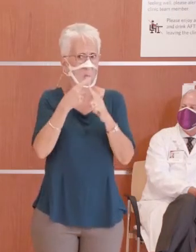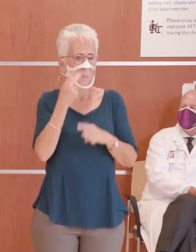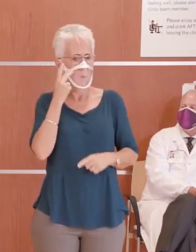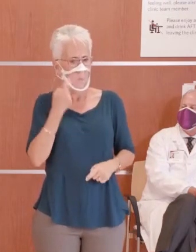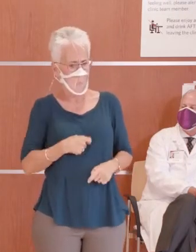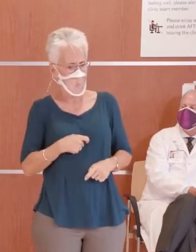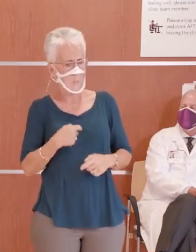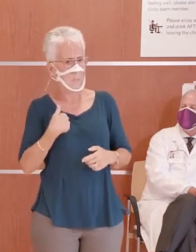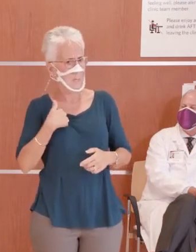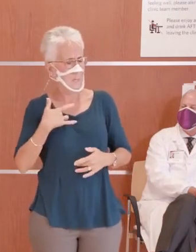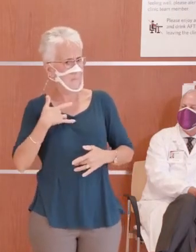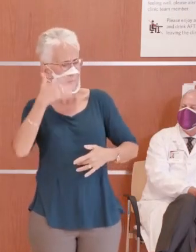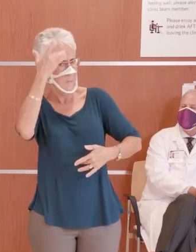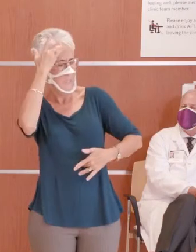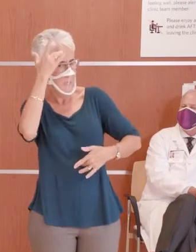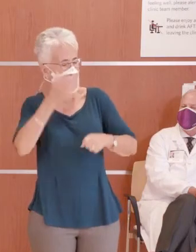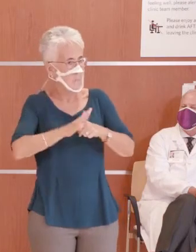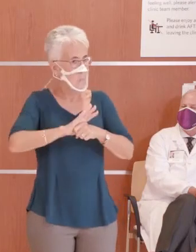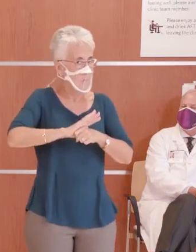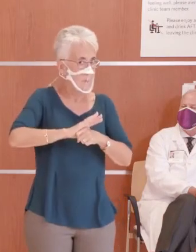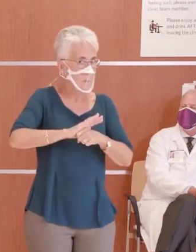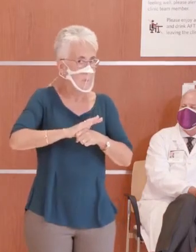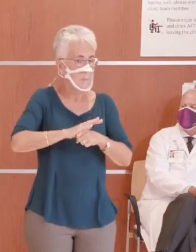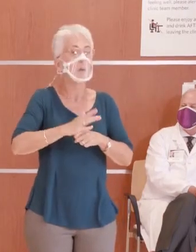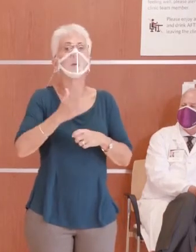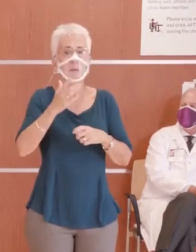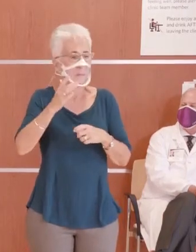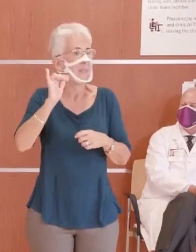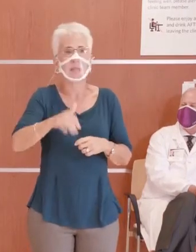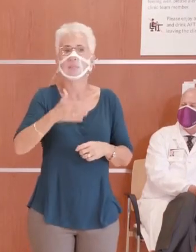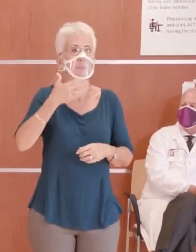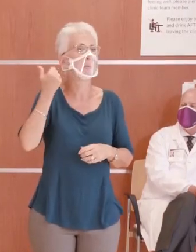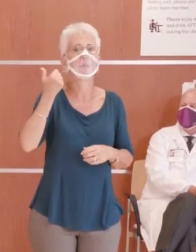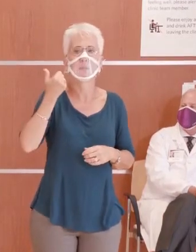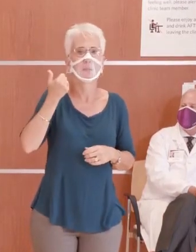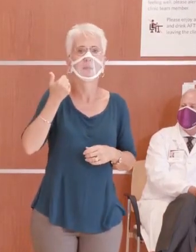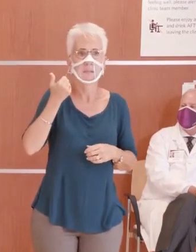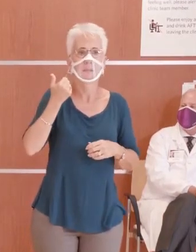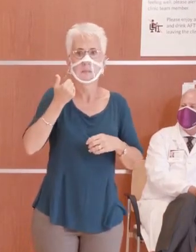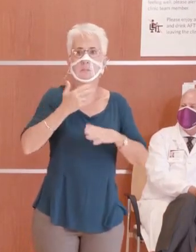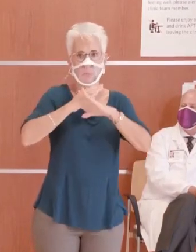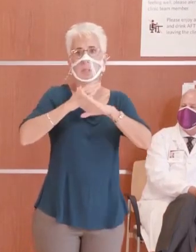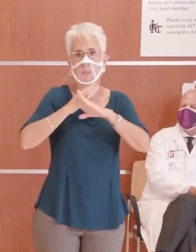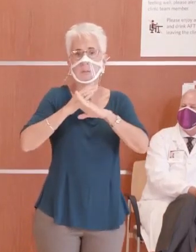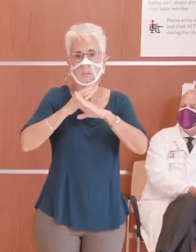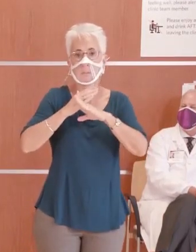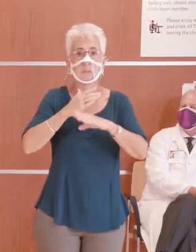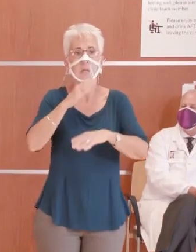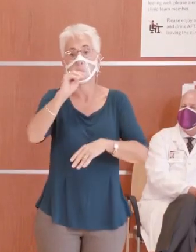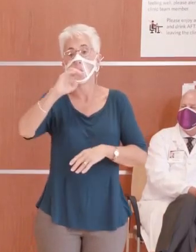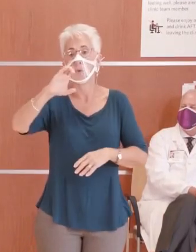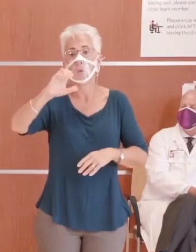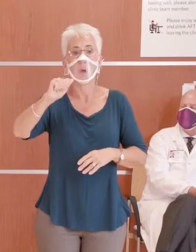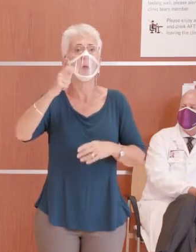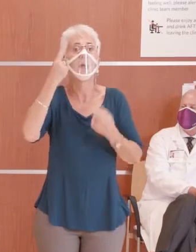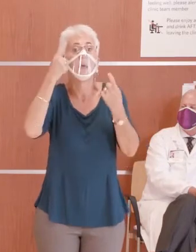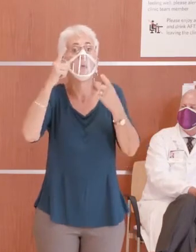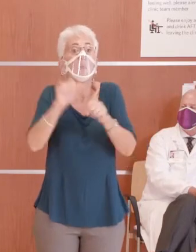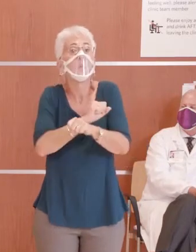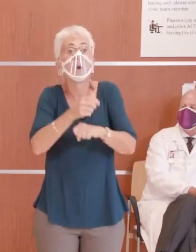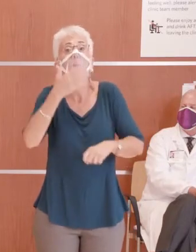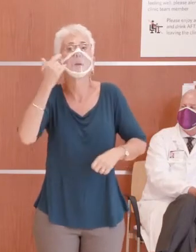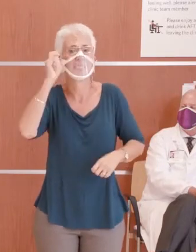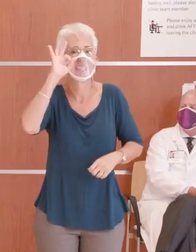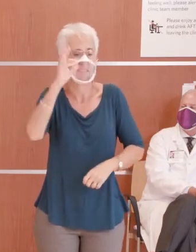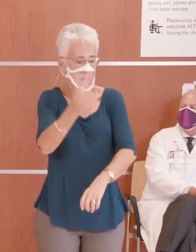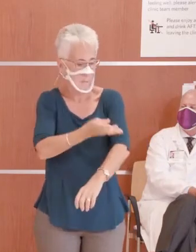develop COVID, because that's your best protection and the best outcome from those treatments.